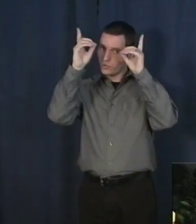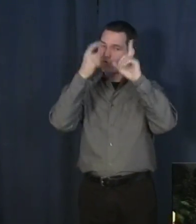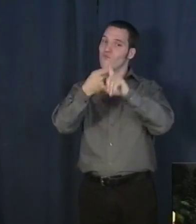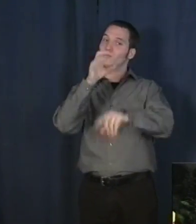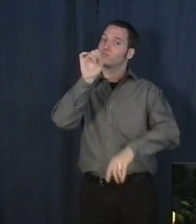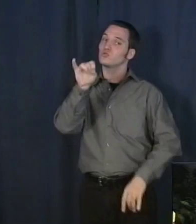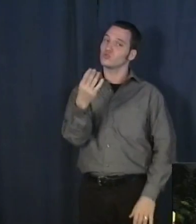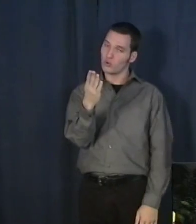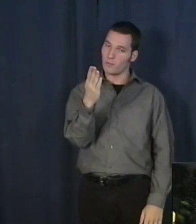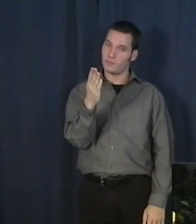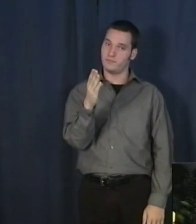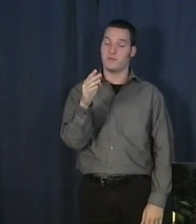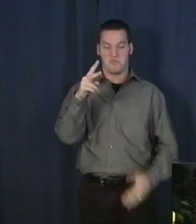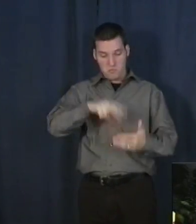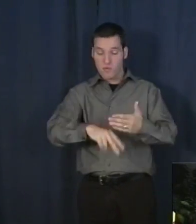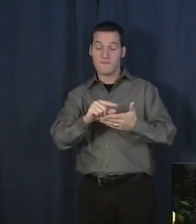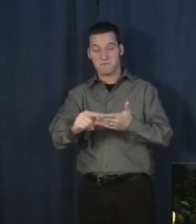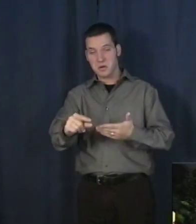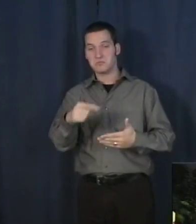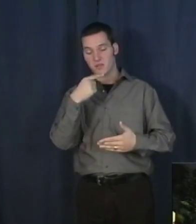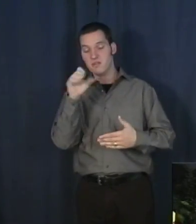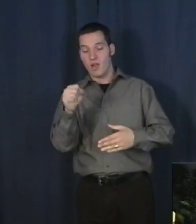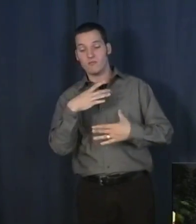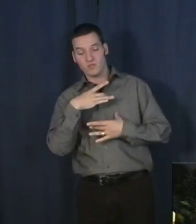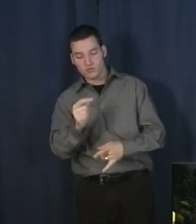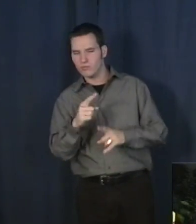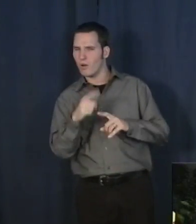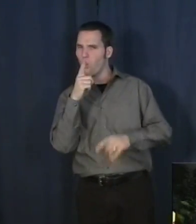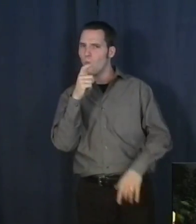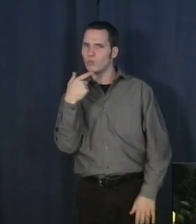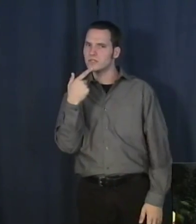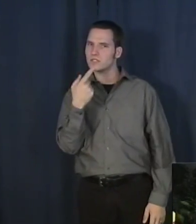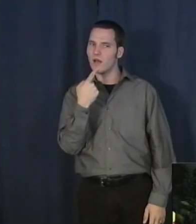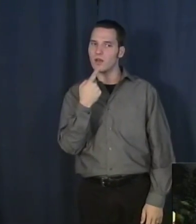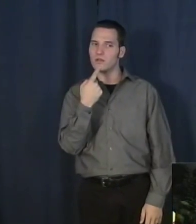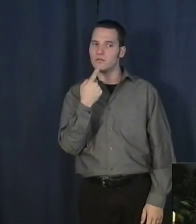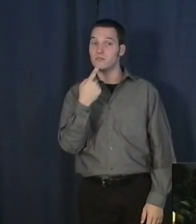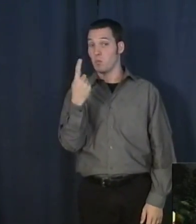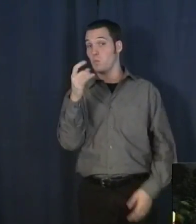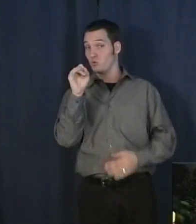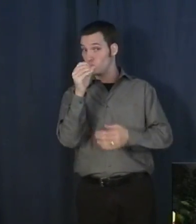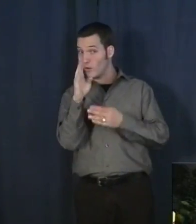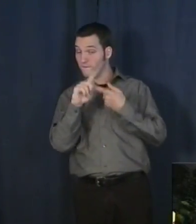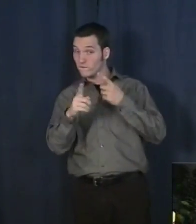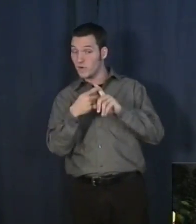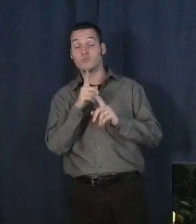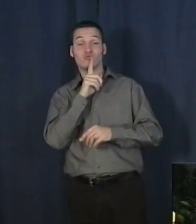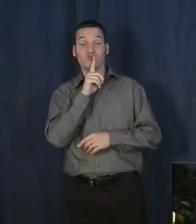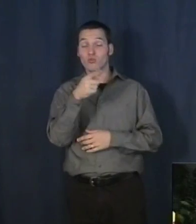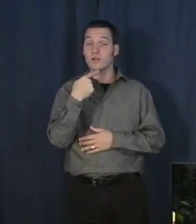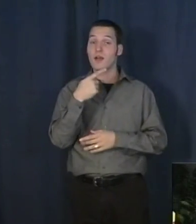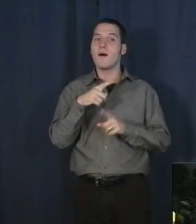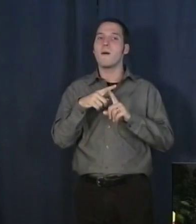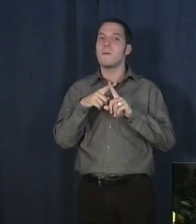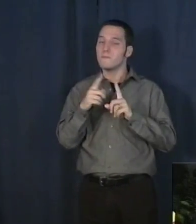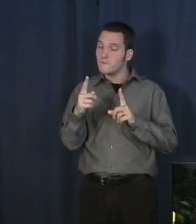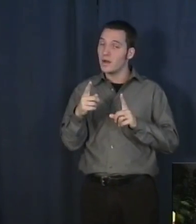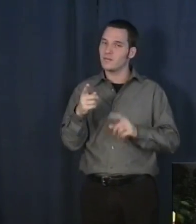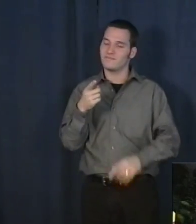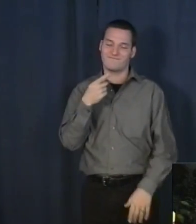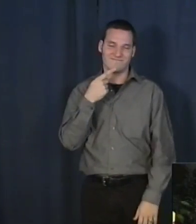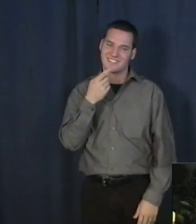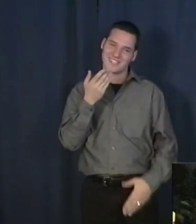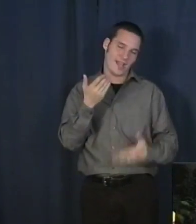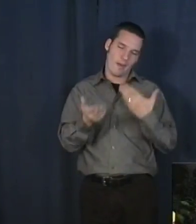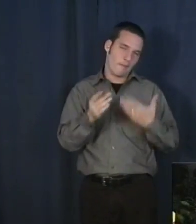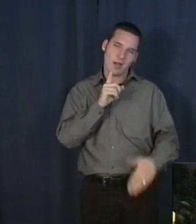a doctrine from the book of Job. You know, read the verse and then say, okay, that's interesting. Now, who said this? If it's one of Job's friends, it's true that they said it, but what they said